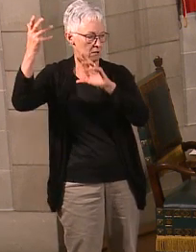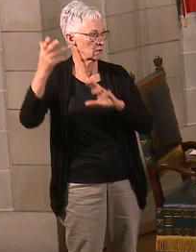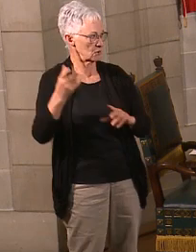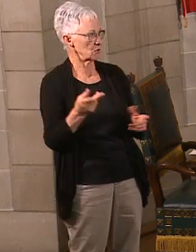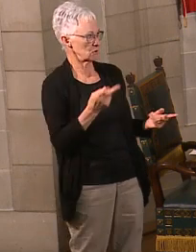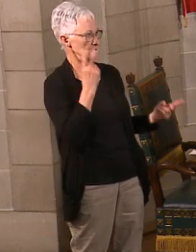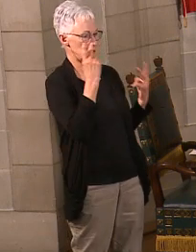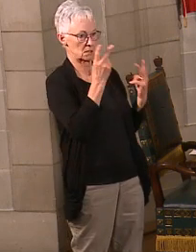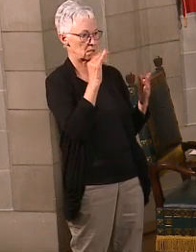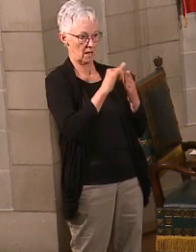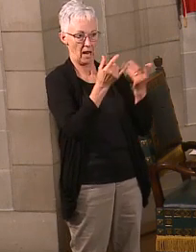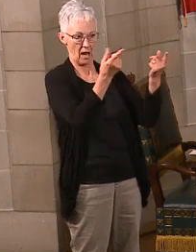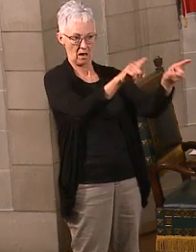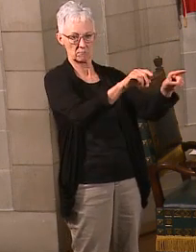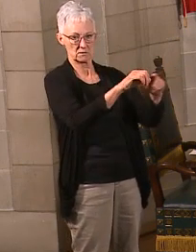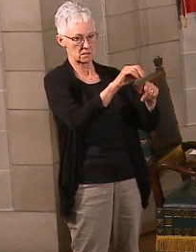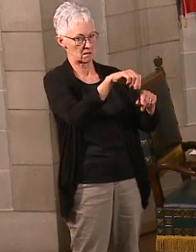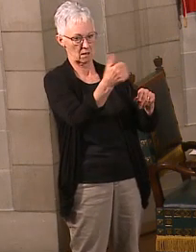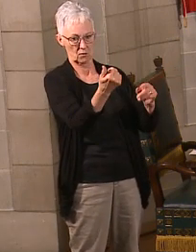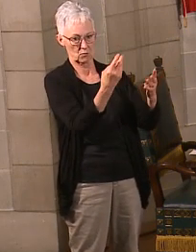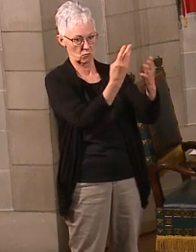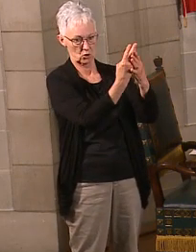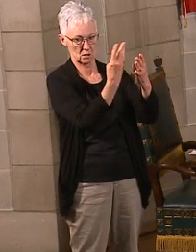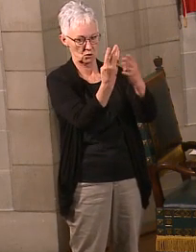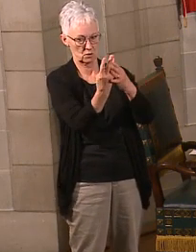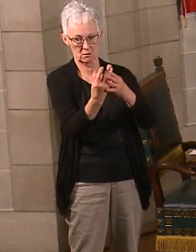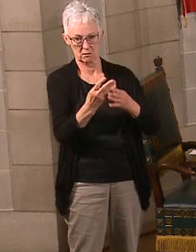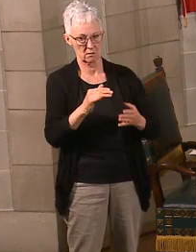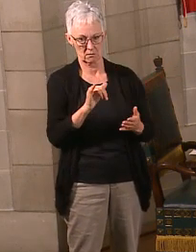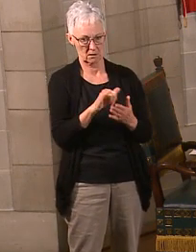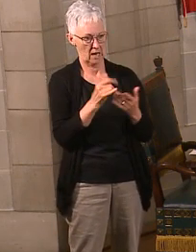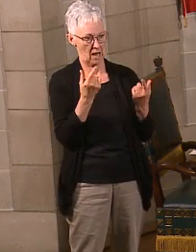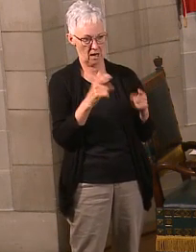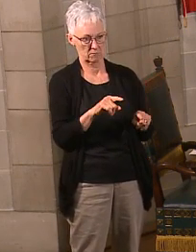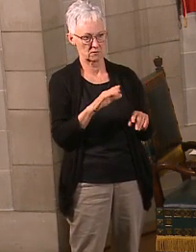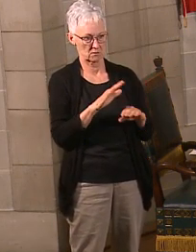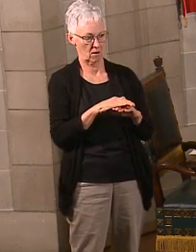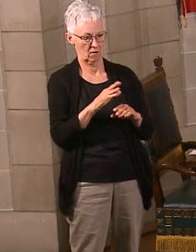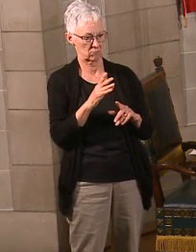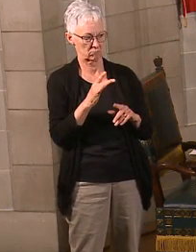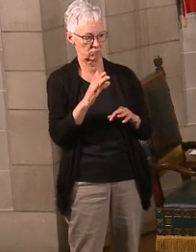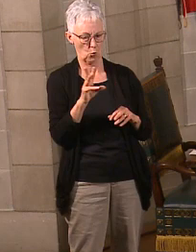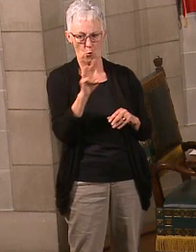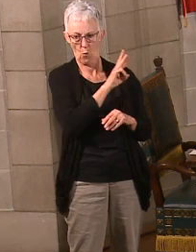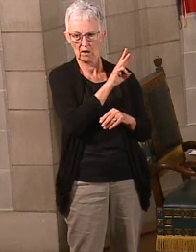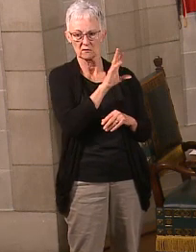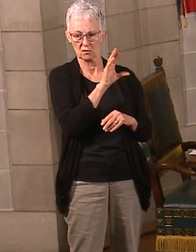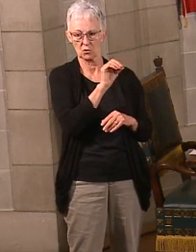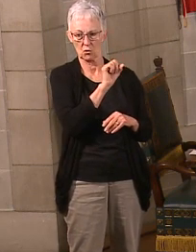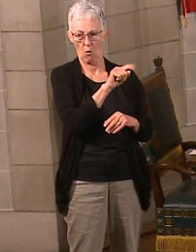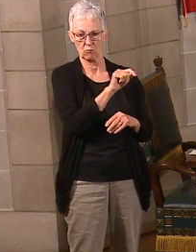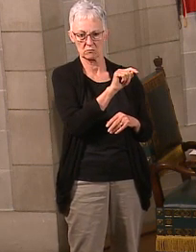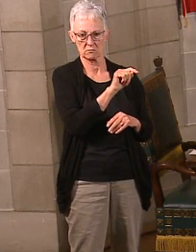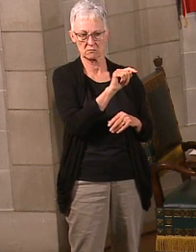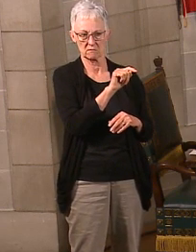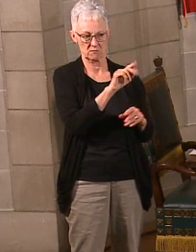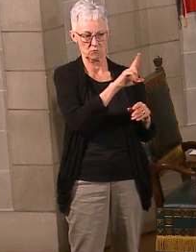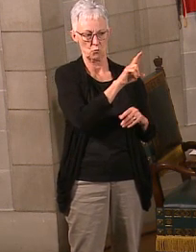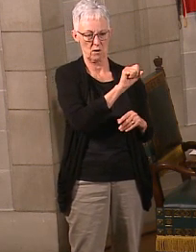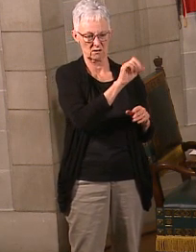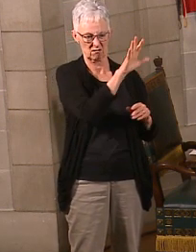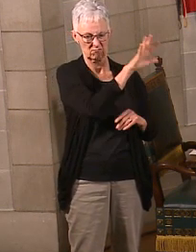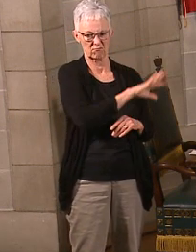that demonstrated. I believe it was only yesterday or 2 days ago in a facility on the West Coast. So that's a piece of it, but it's